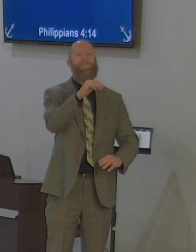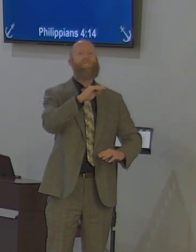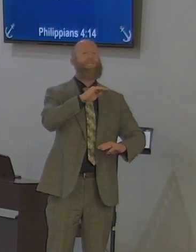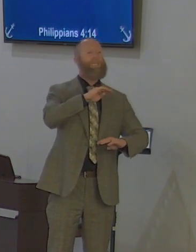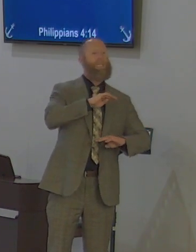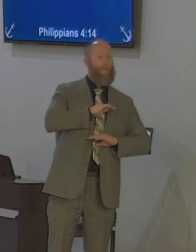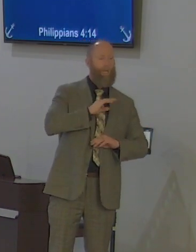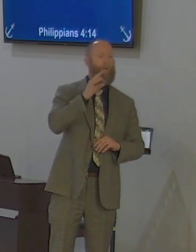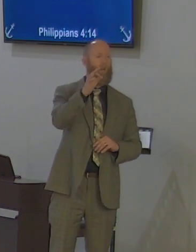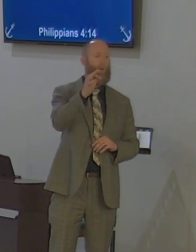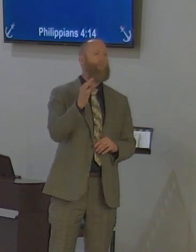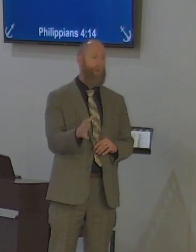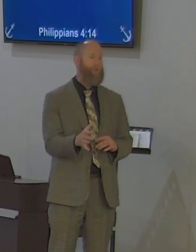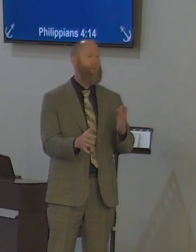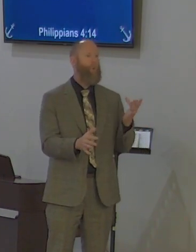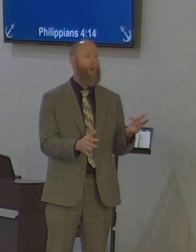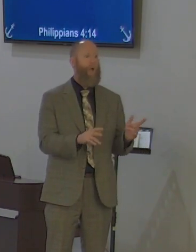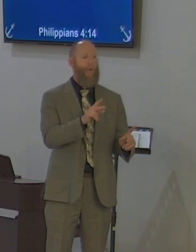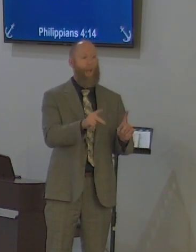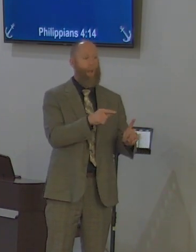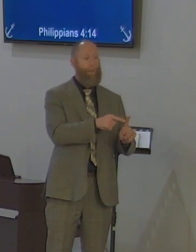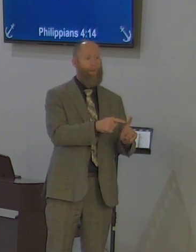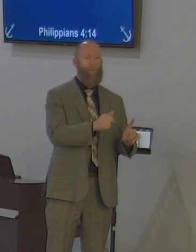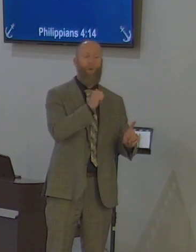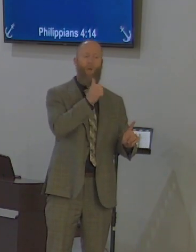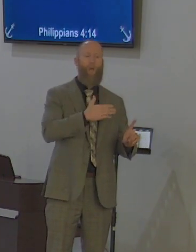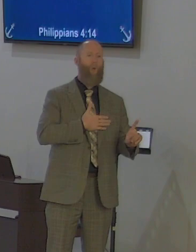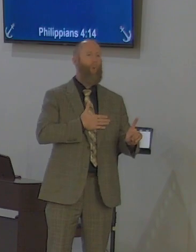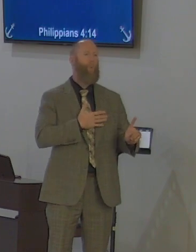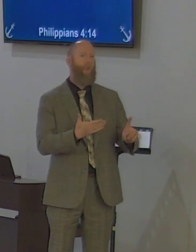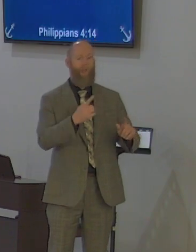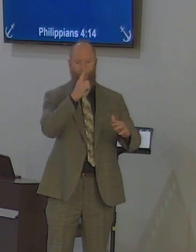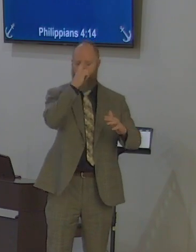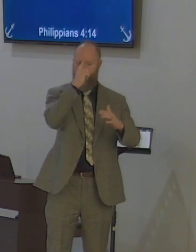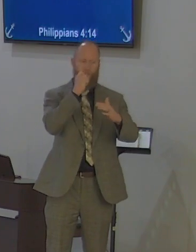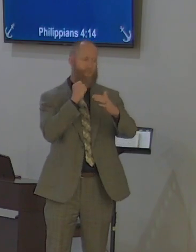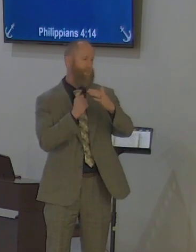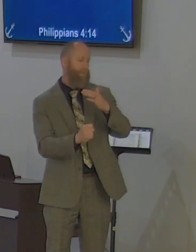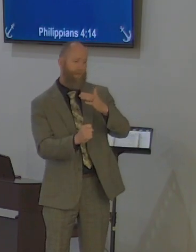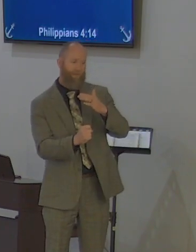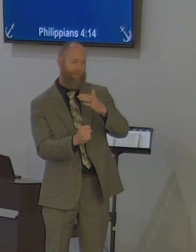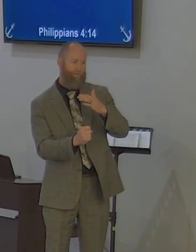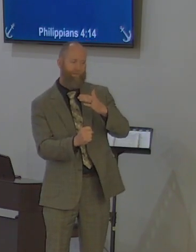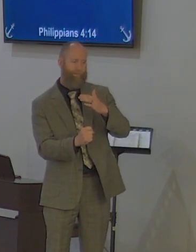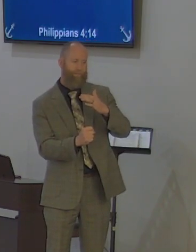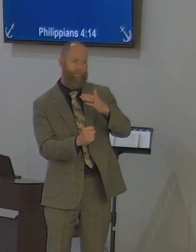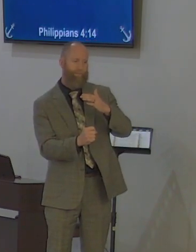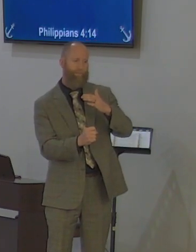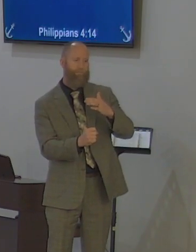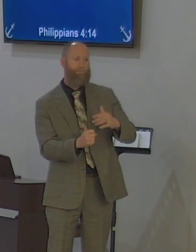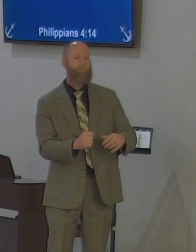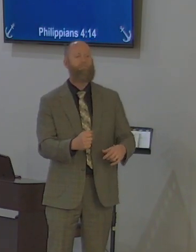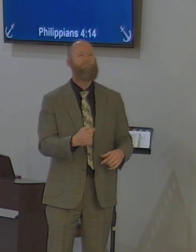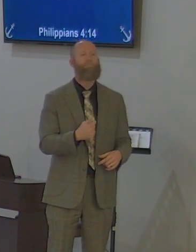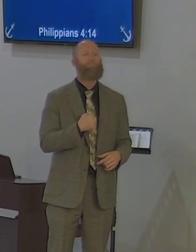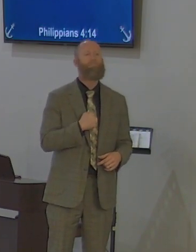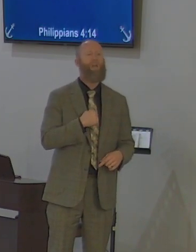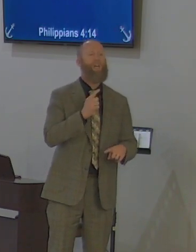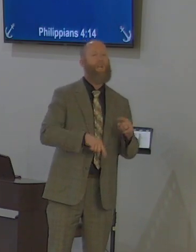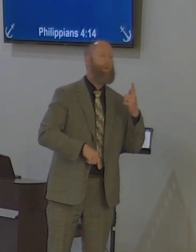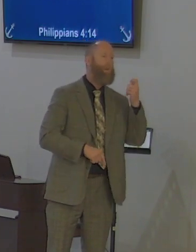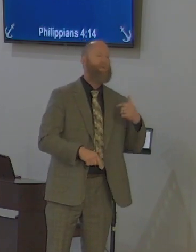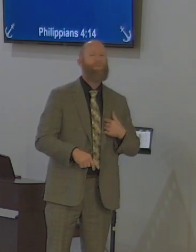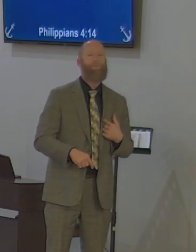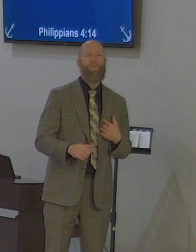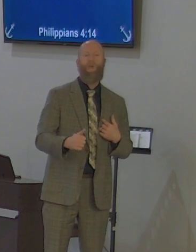Because they'll never be willing to abase or abound. They'll always be, well, no, I can't because of me.